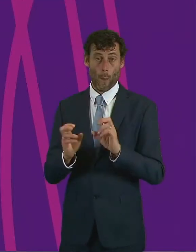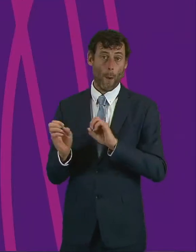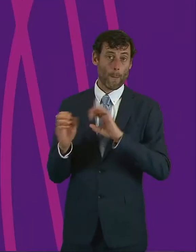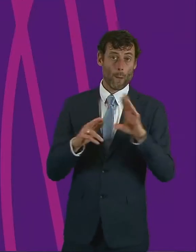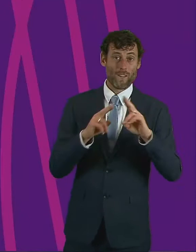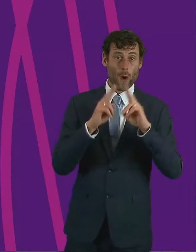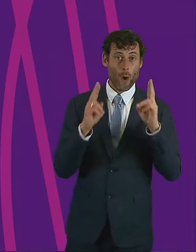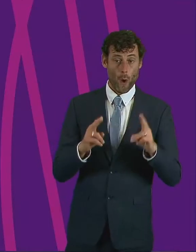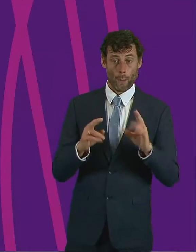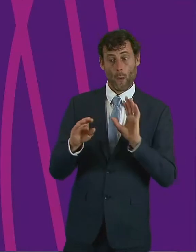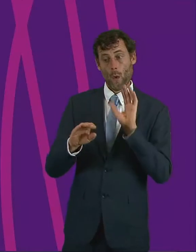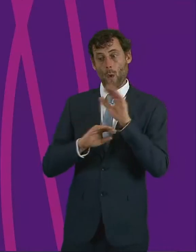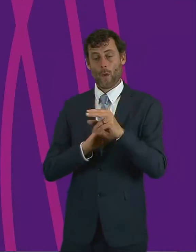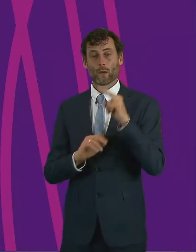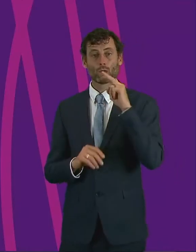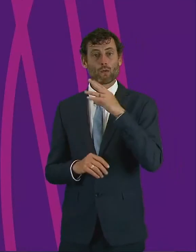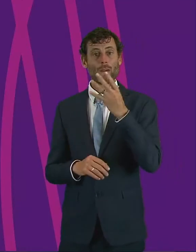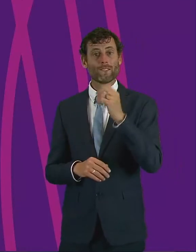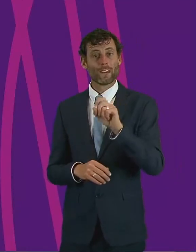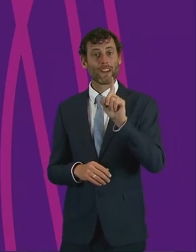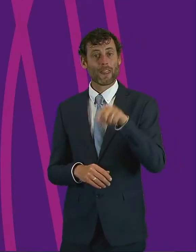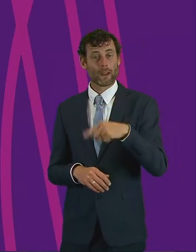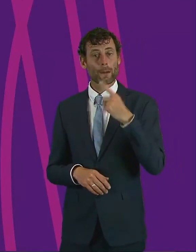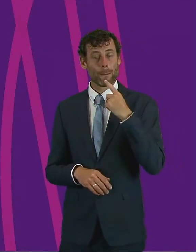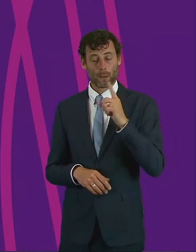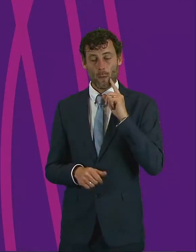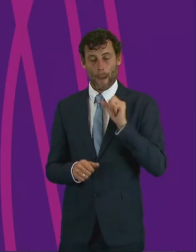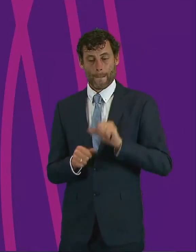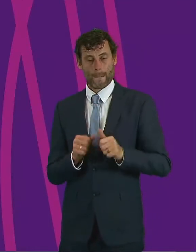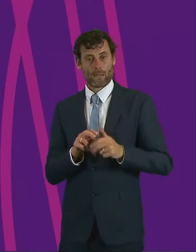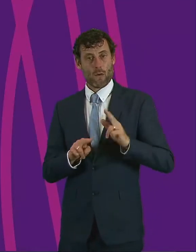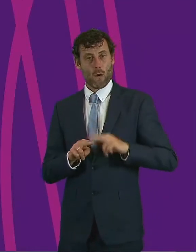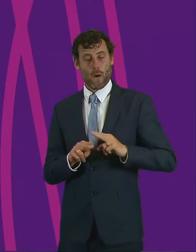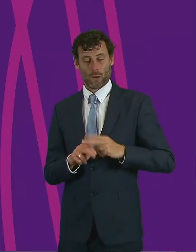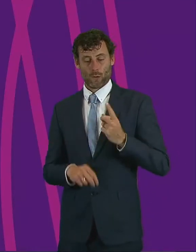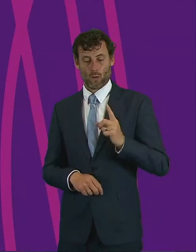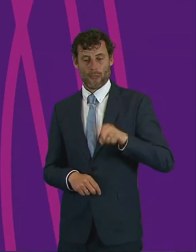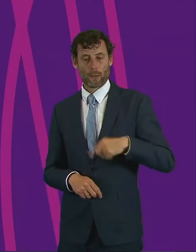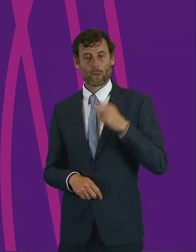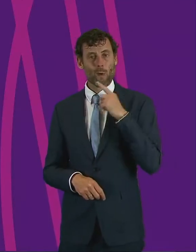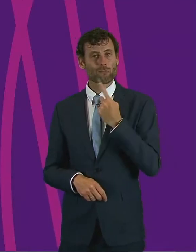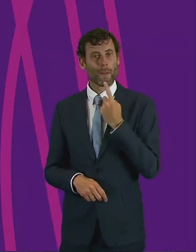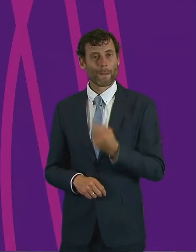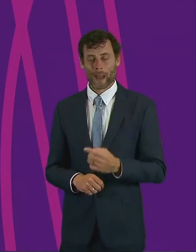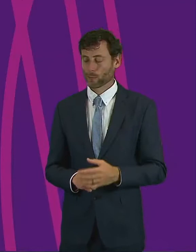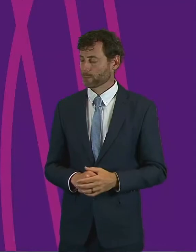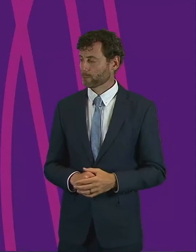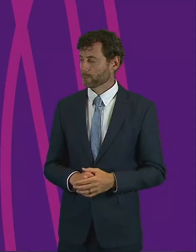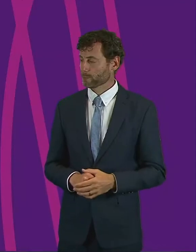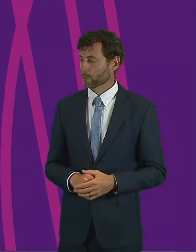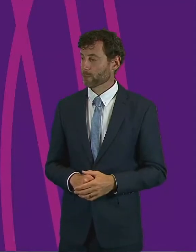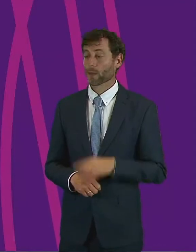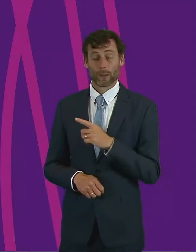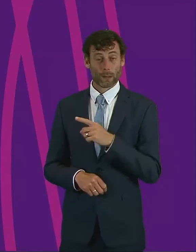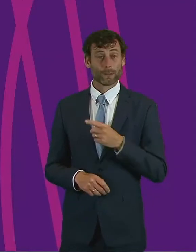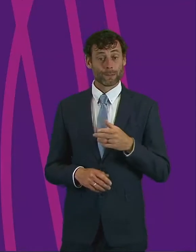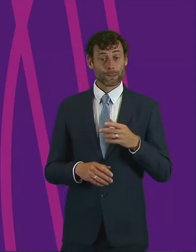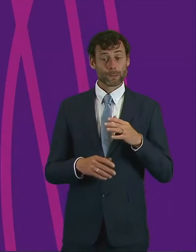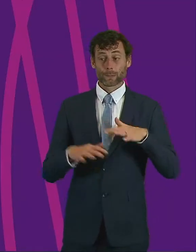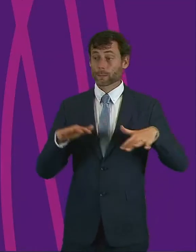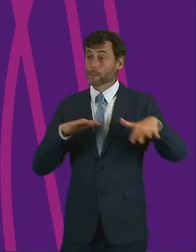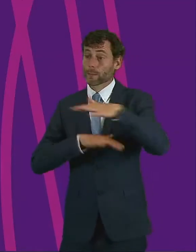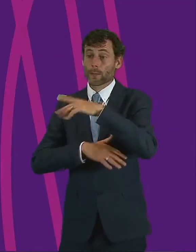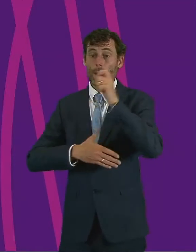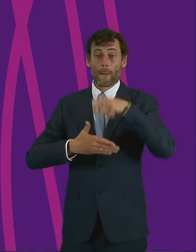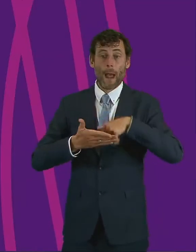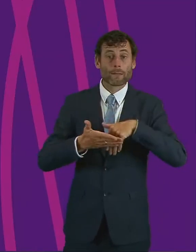£250,000 will be £2,100 better off. While changes to LBTT offer support to all those purchasing a home,